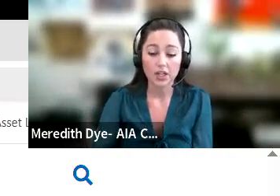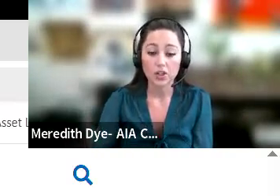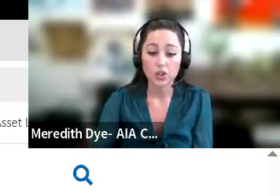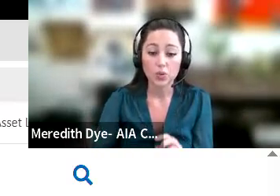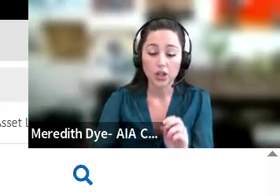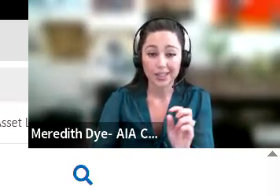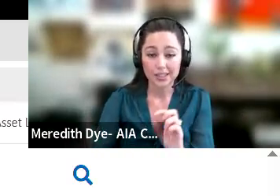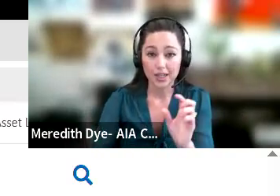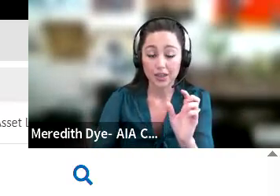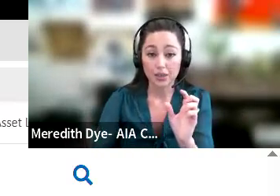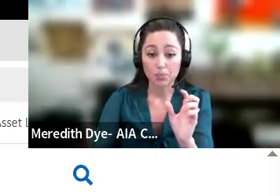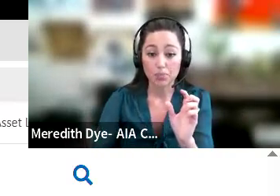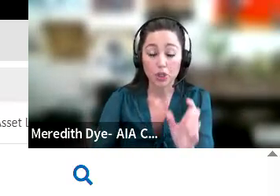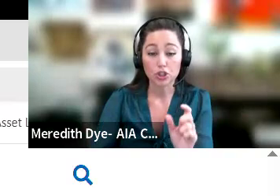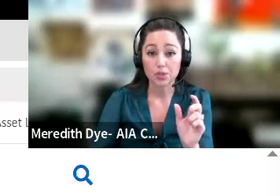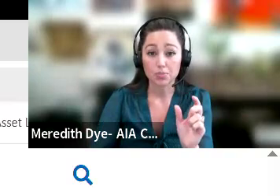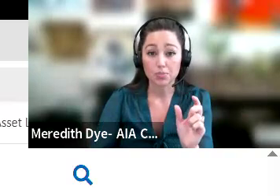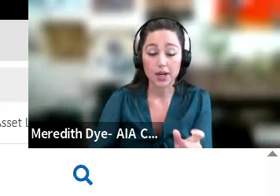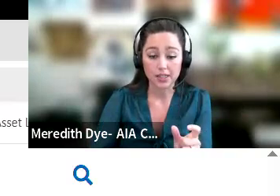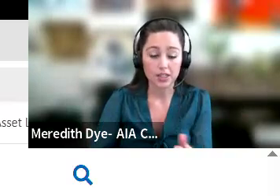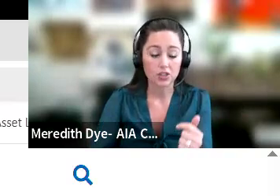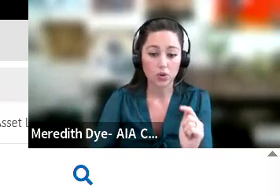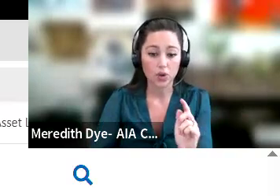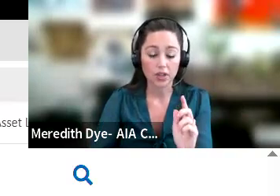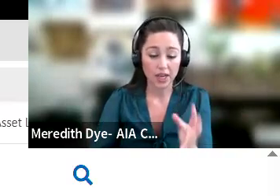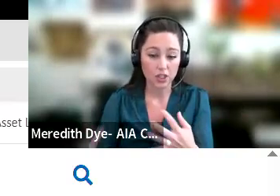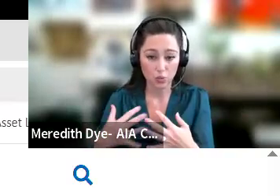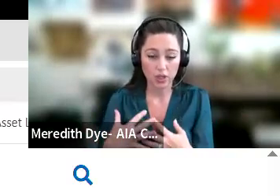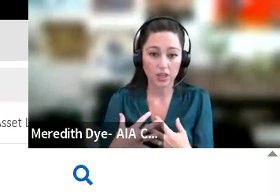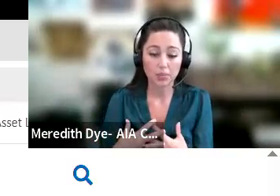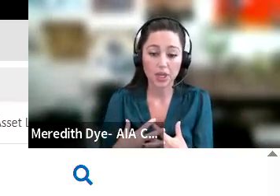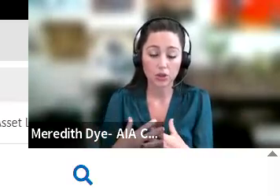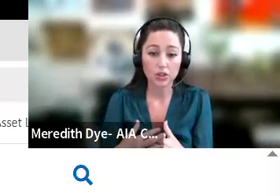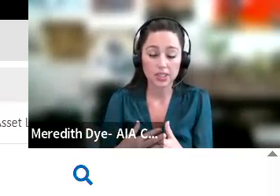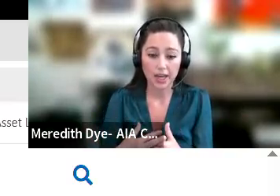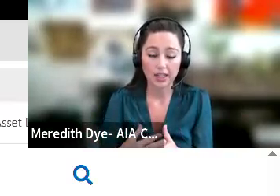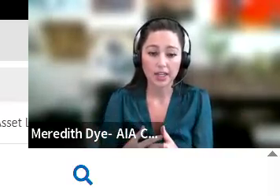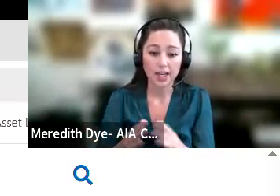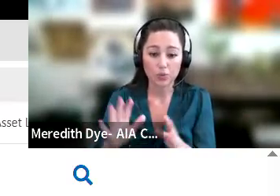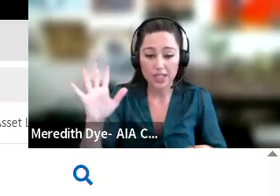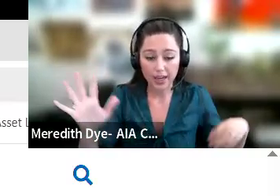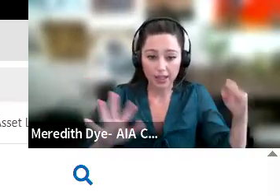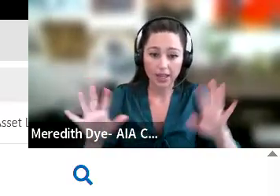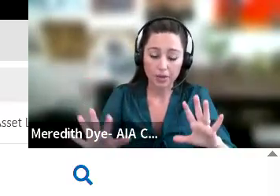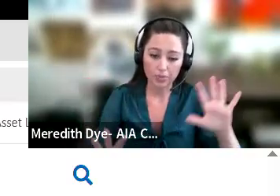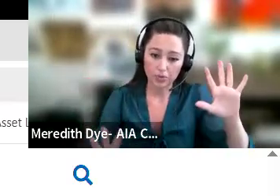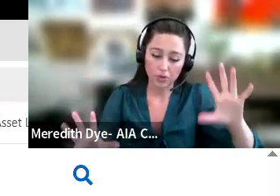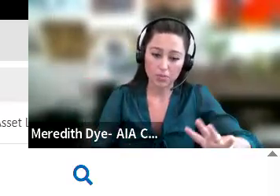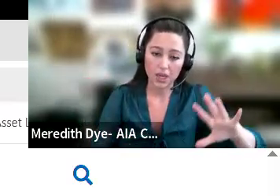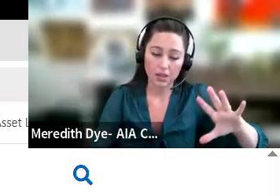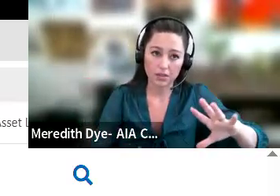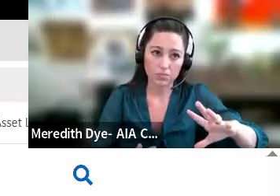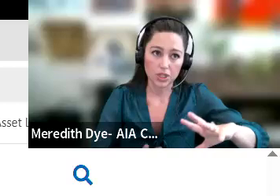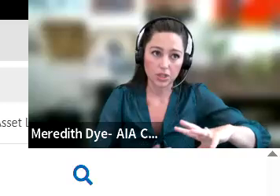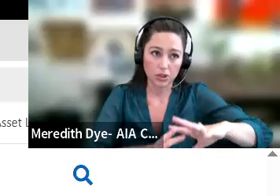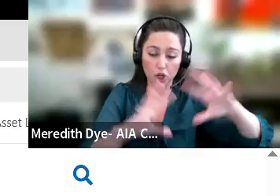purchase, you are listing the purchase price. So that's what the committee looks at, and we tally up,